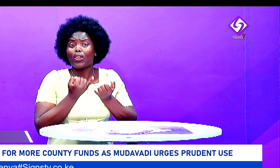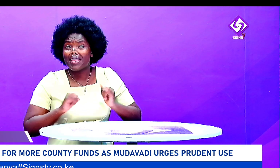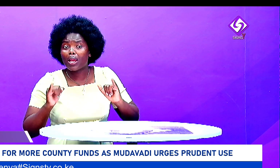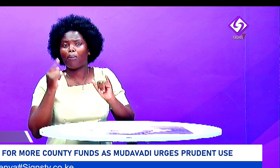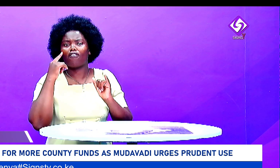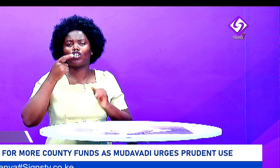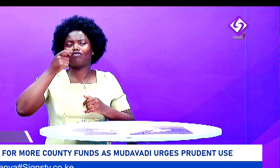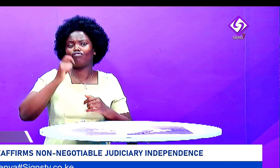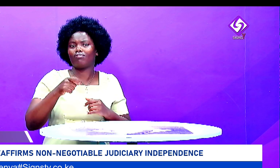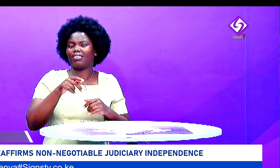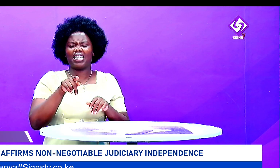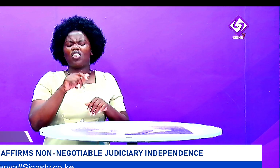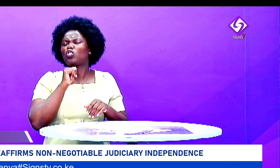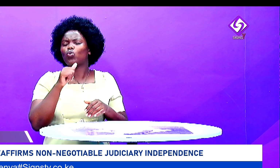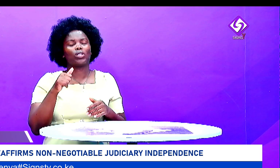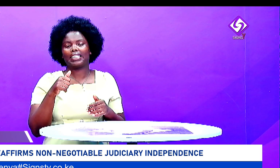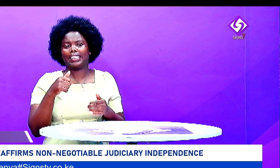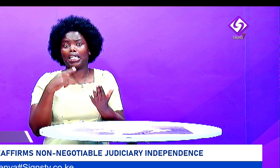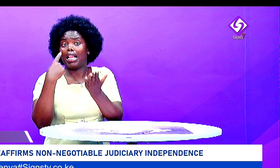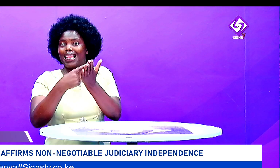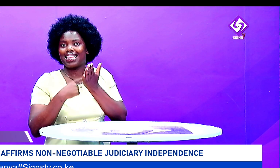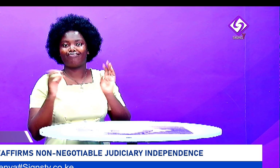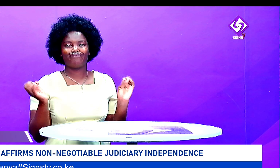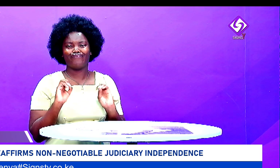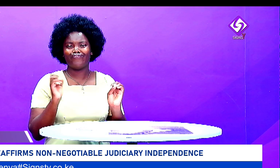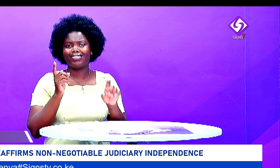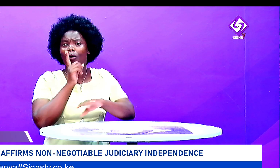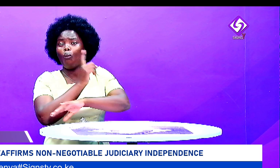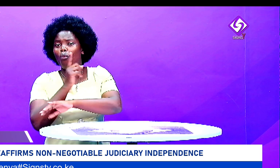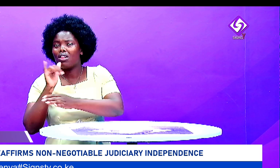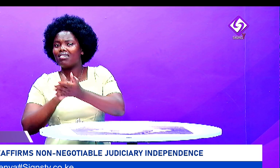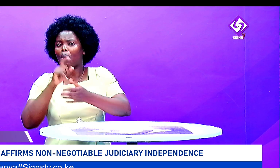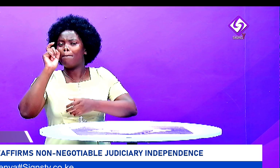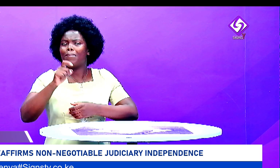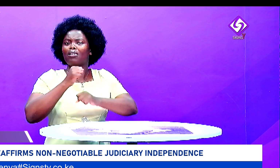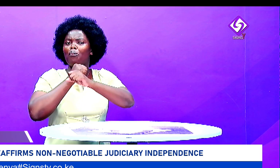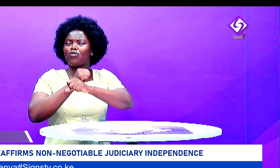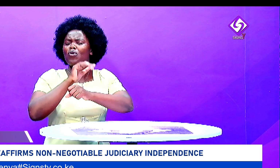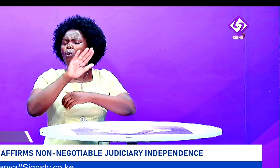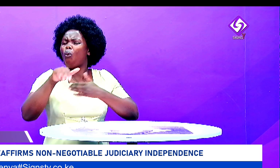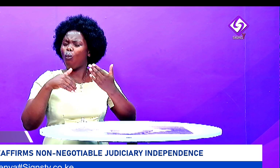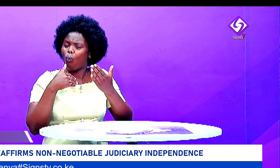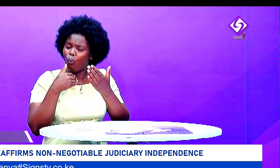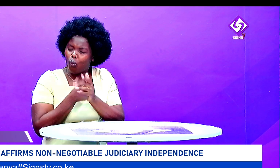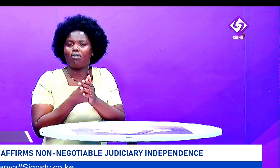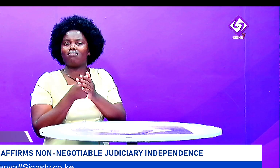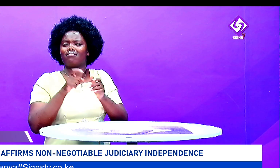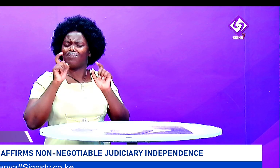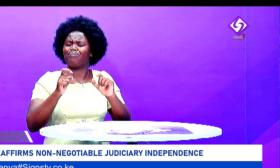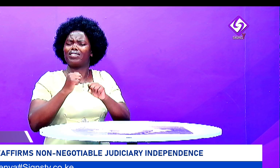Chief Justice Martha Koome has firmly reiterated that the independence of the judiciary is